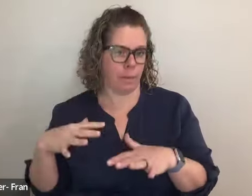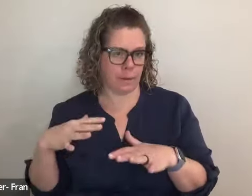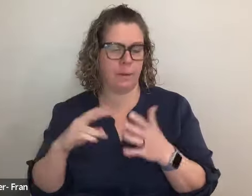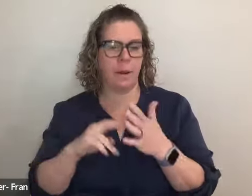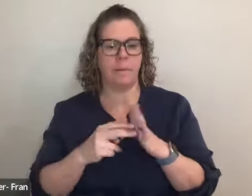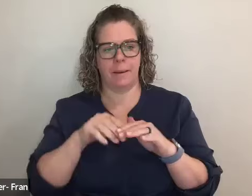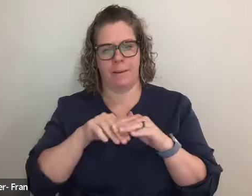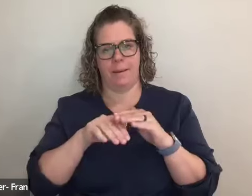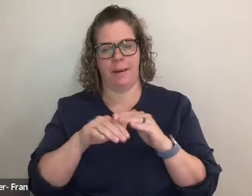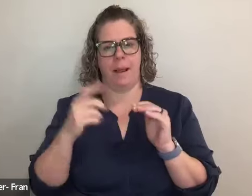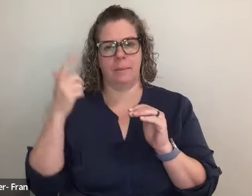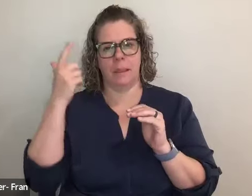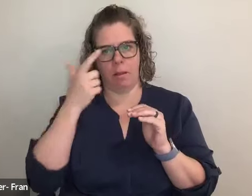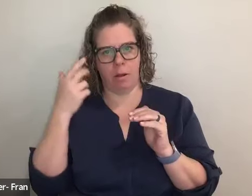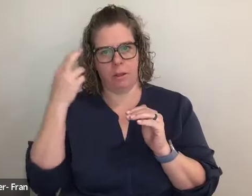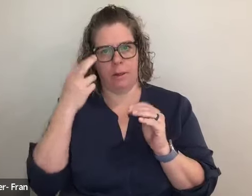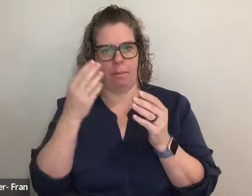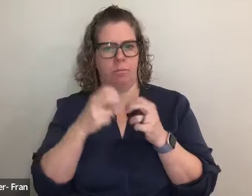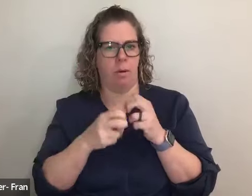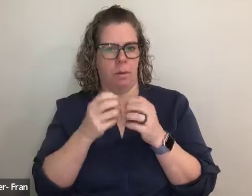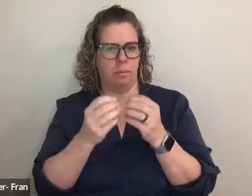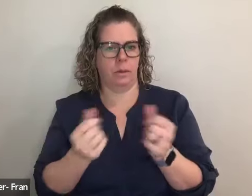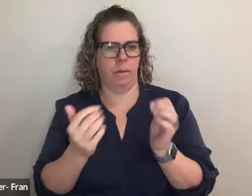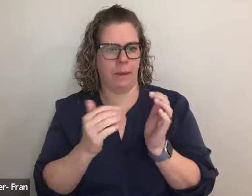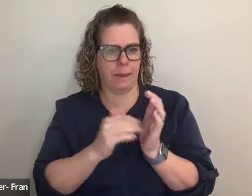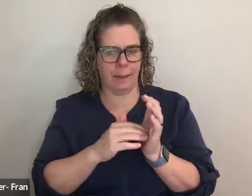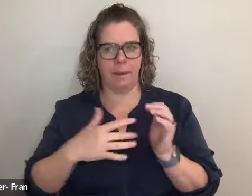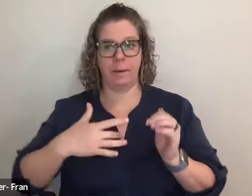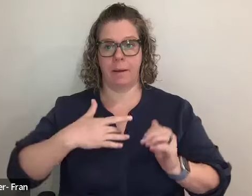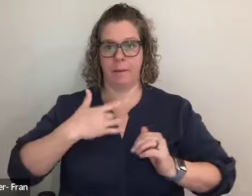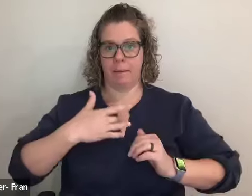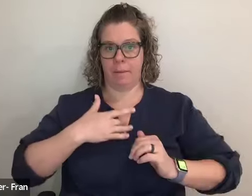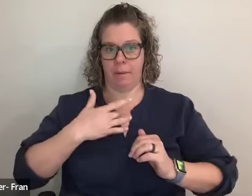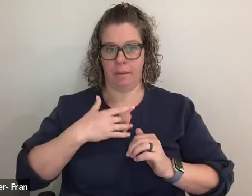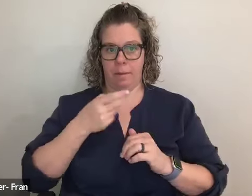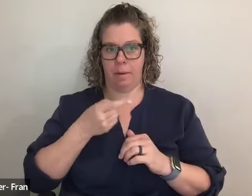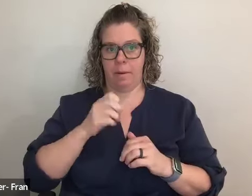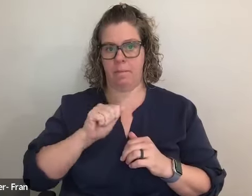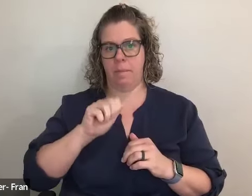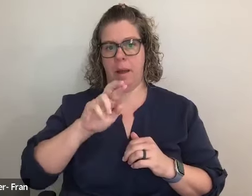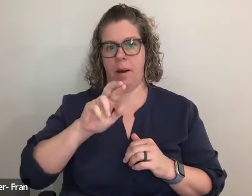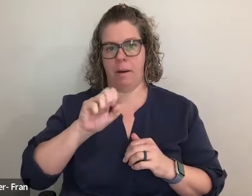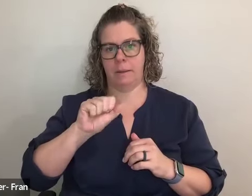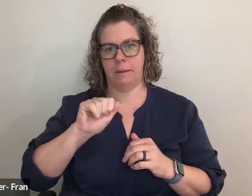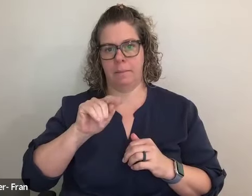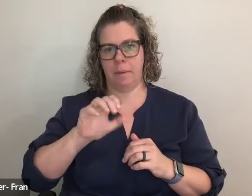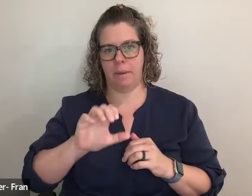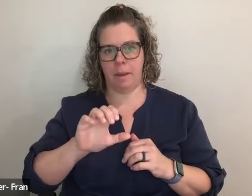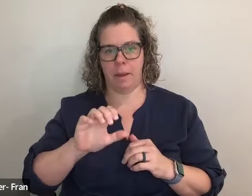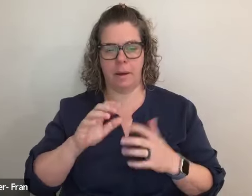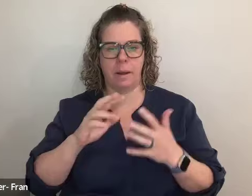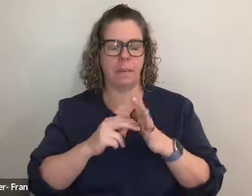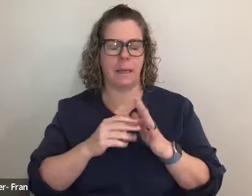can access my logic and reasoning again. Sensations of parasympathetic nervous system coming back online are